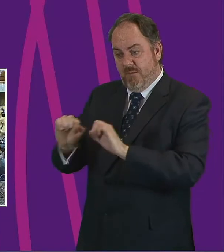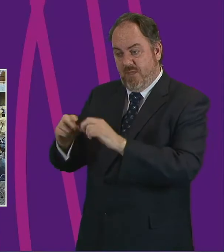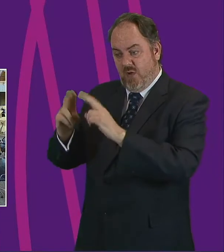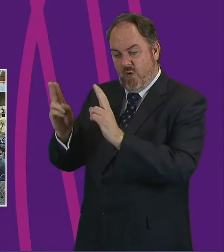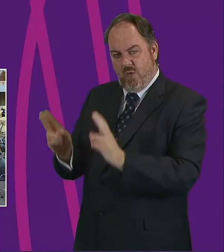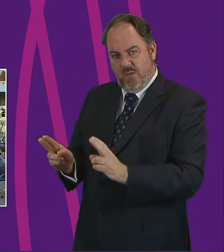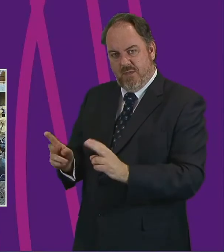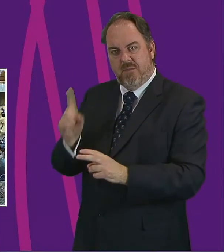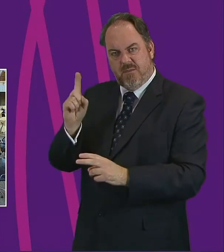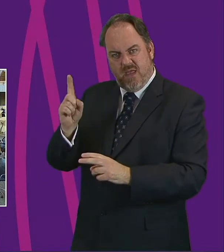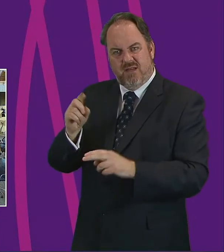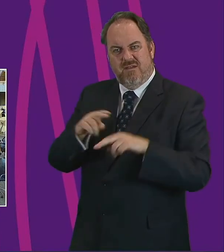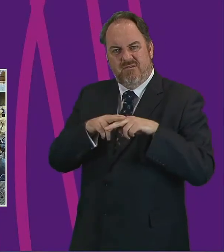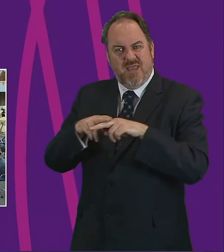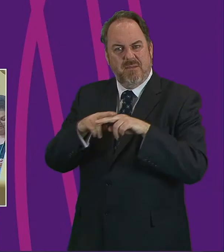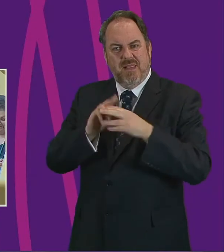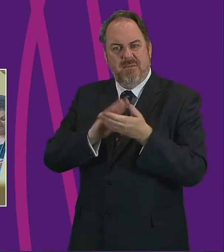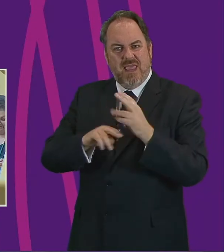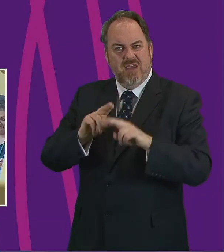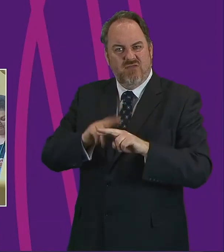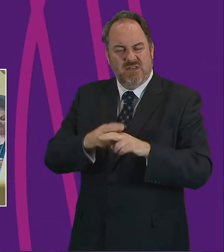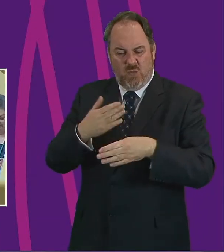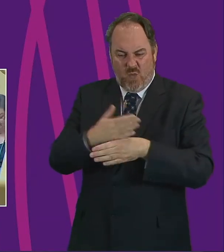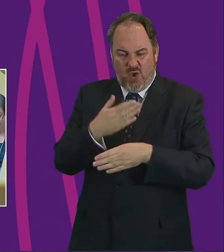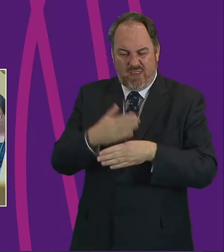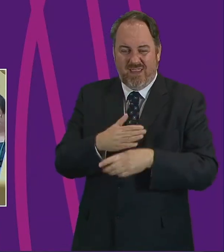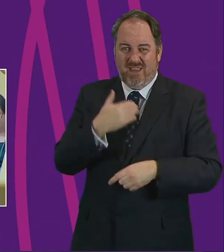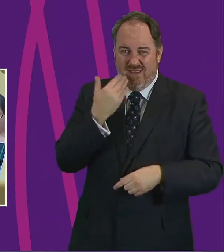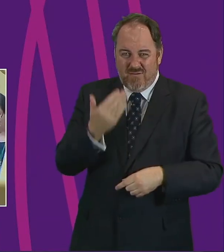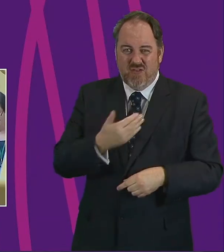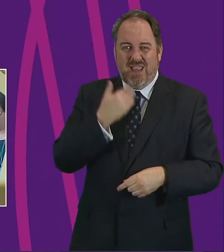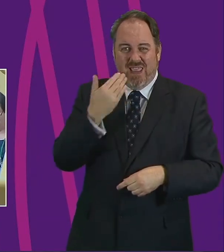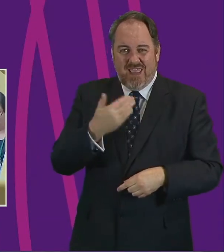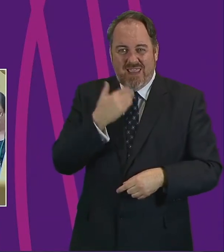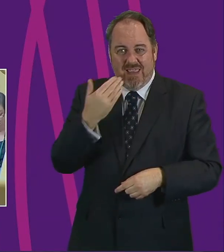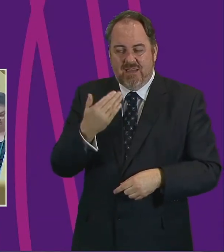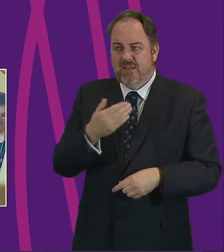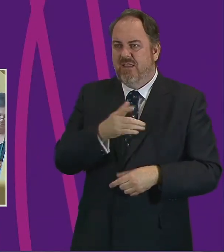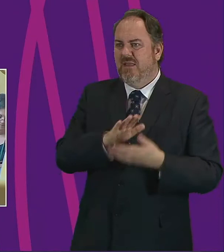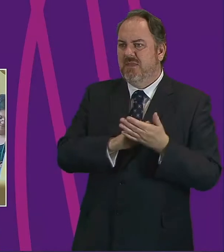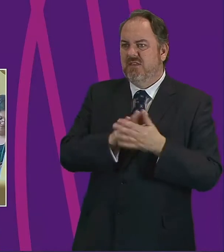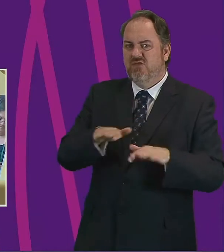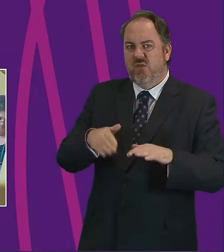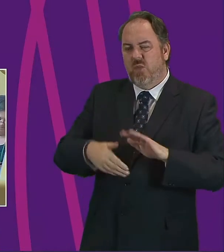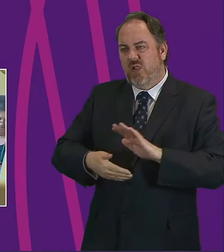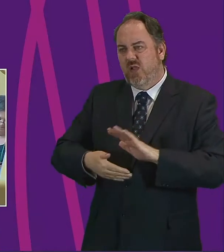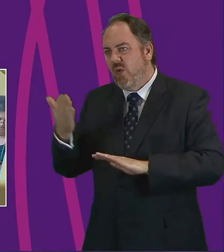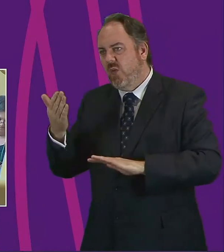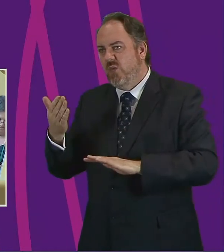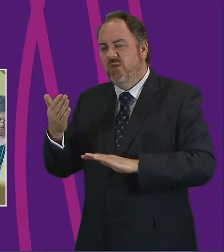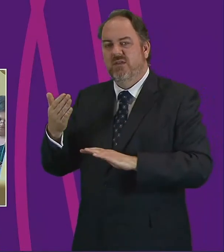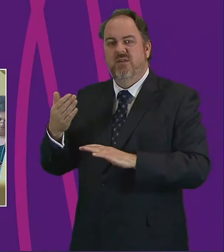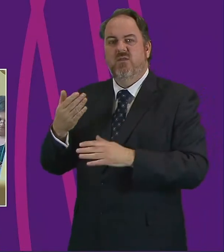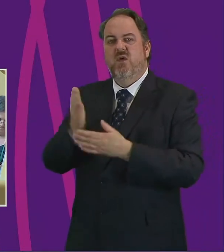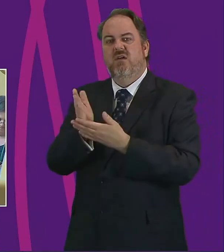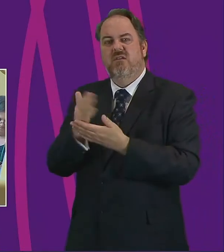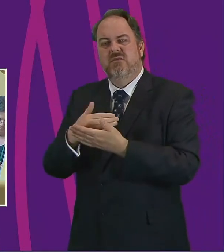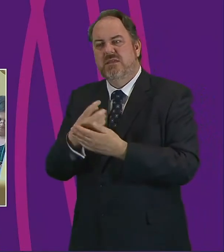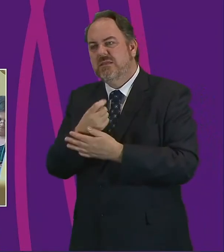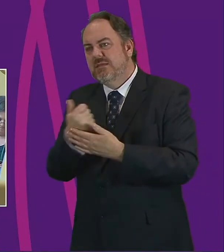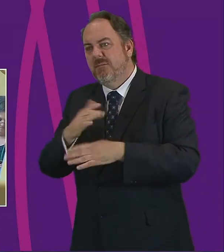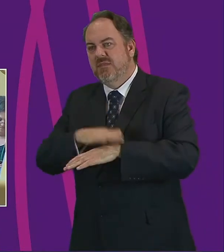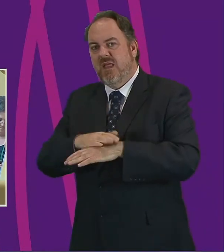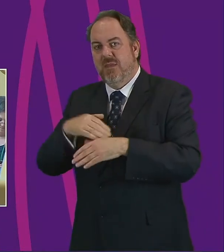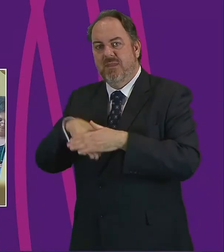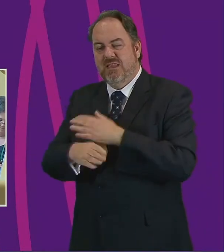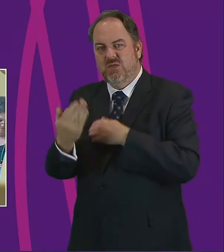parents work, often all day, full-time to make ends meet, their children will be in school part of the day, but childcare the rest of the day. So can the Cabinet